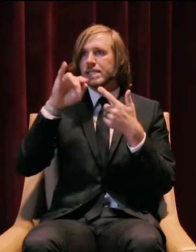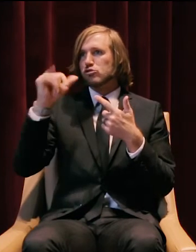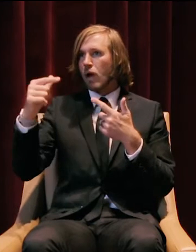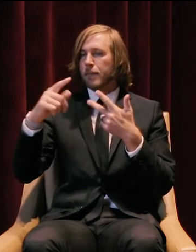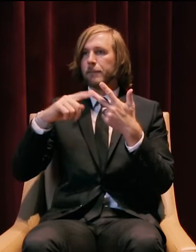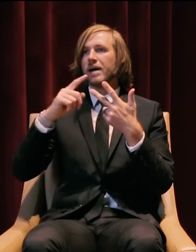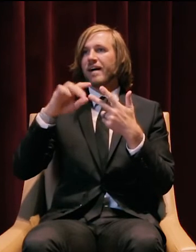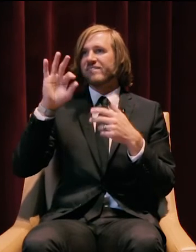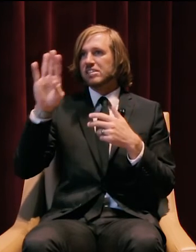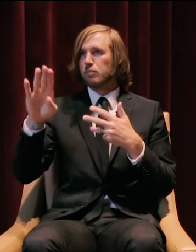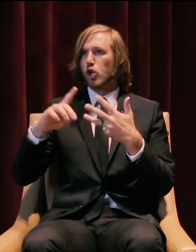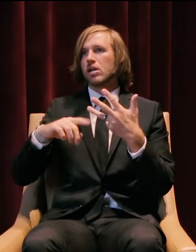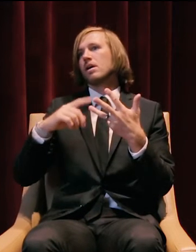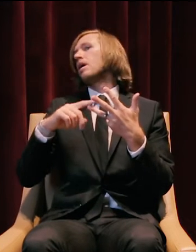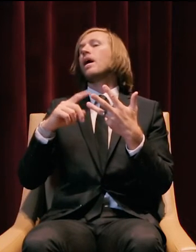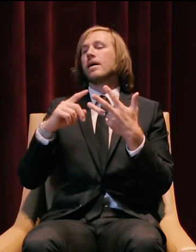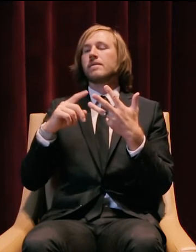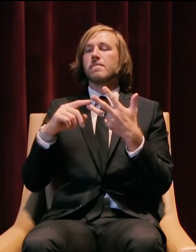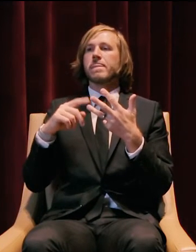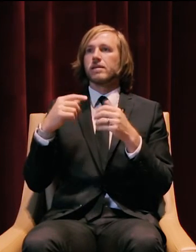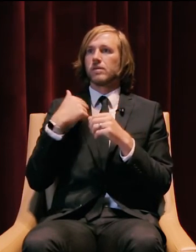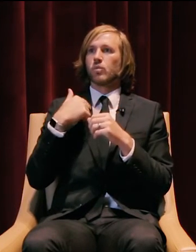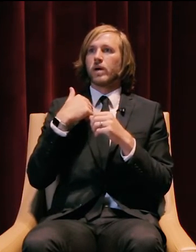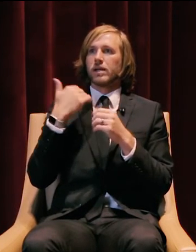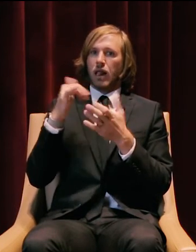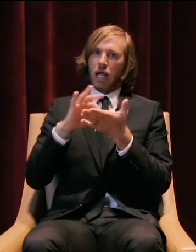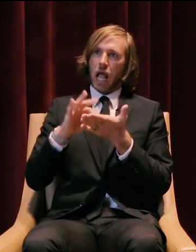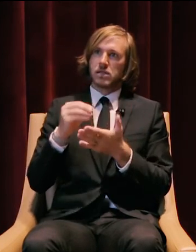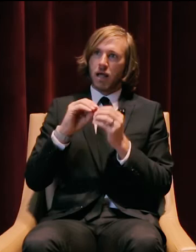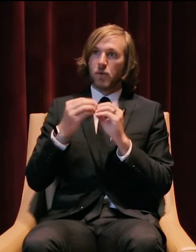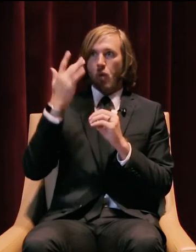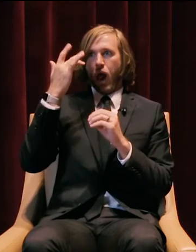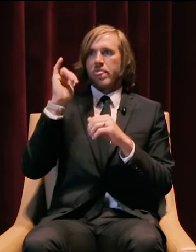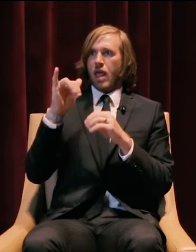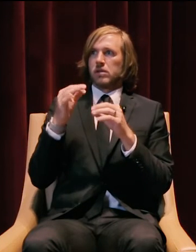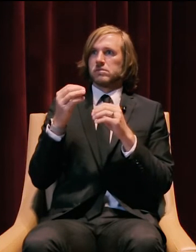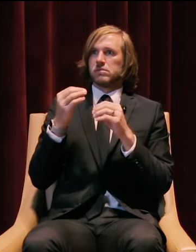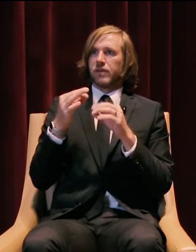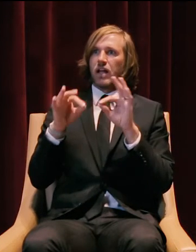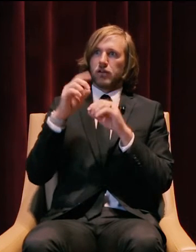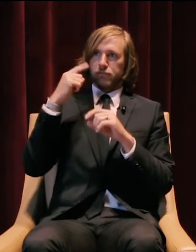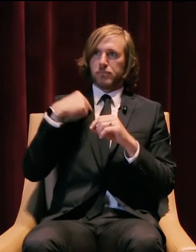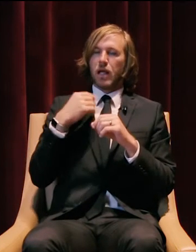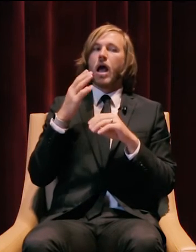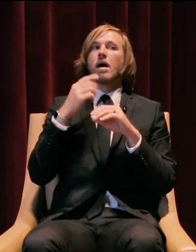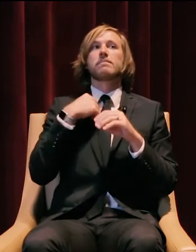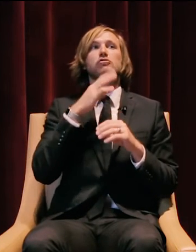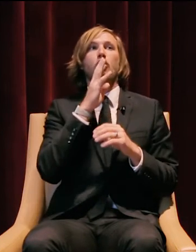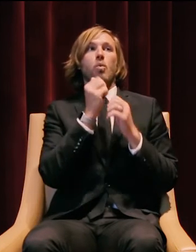Instagram, Facebook, and we're taking the numbers down because that'll be of value to me when I talk to future